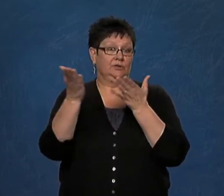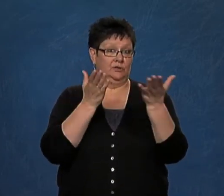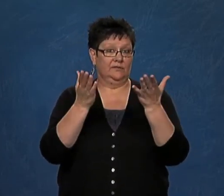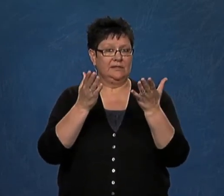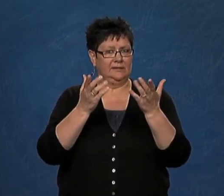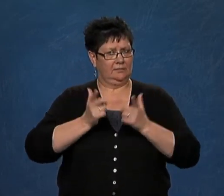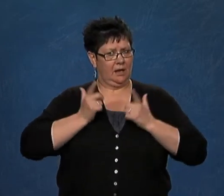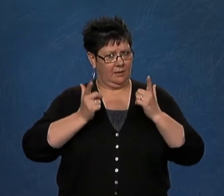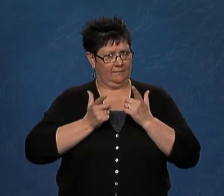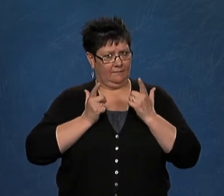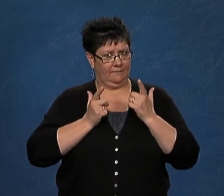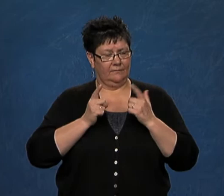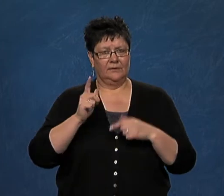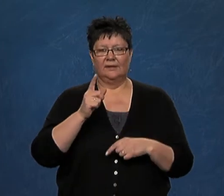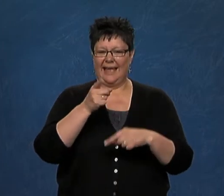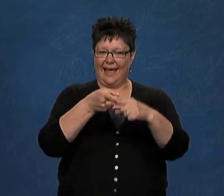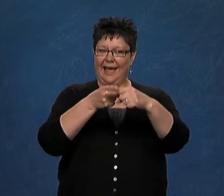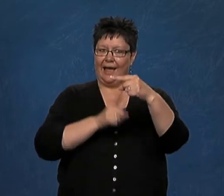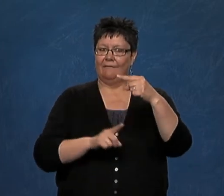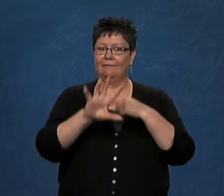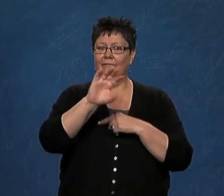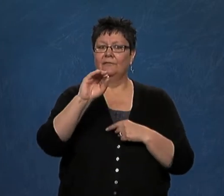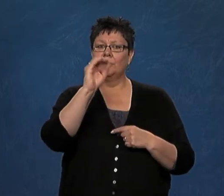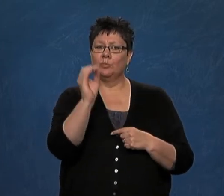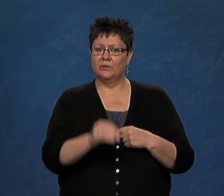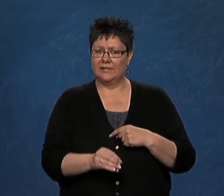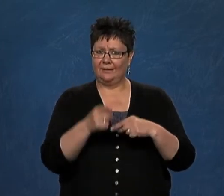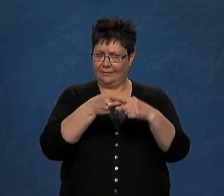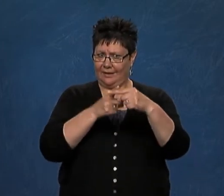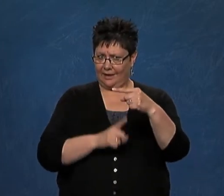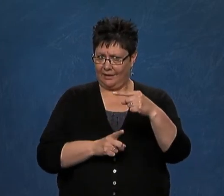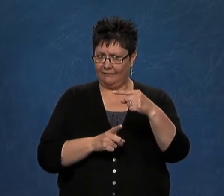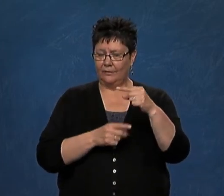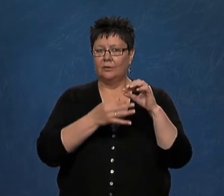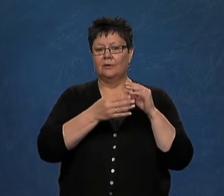So if the cost of interpreting services is 50%,